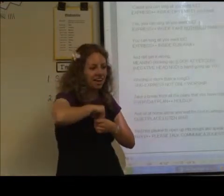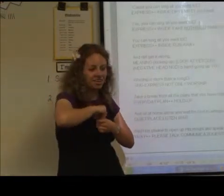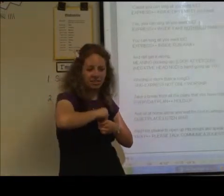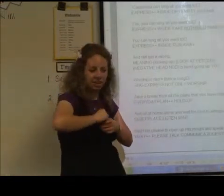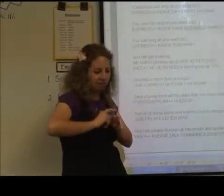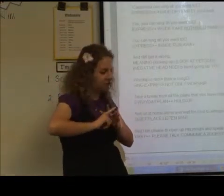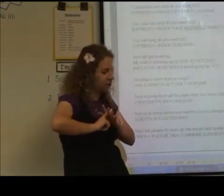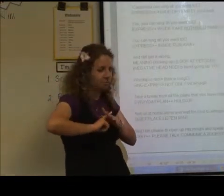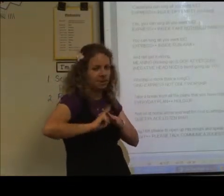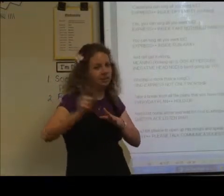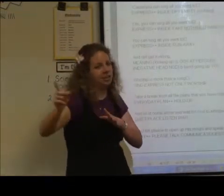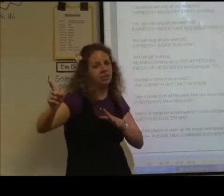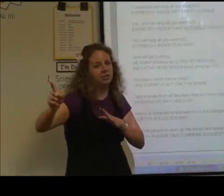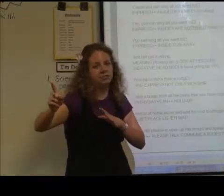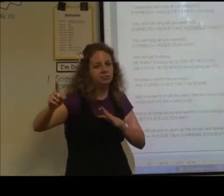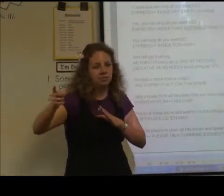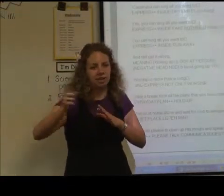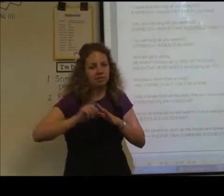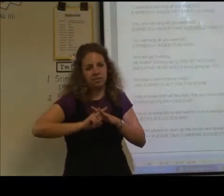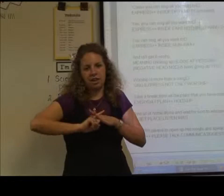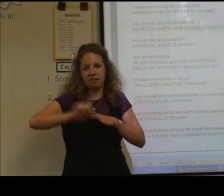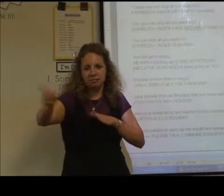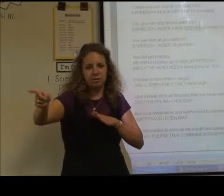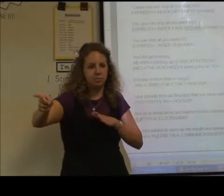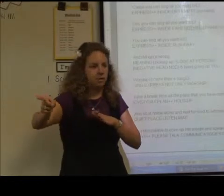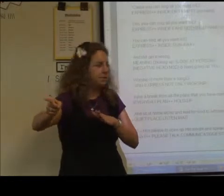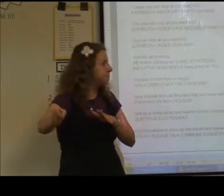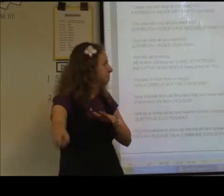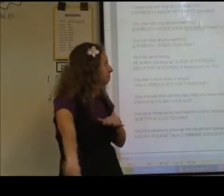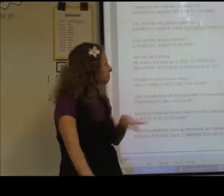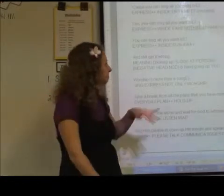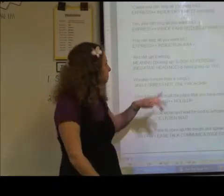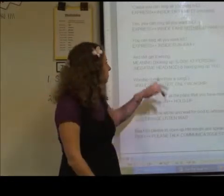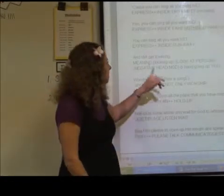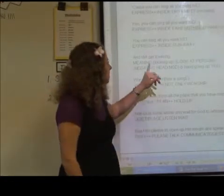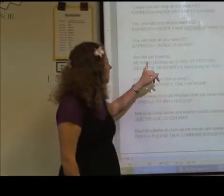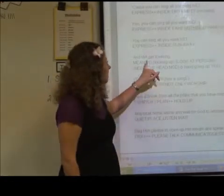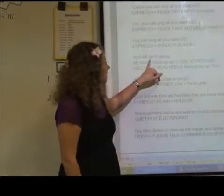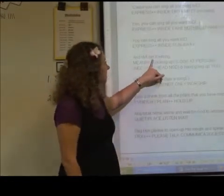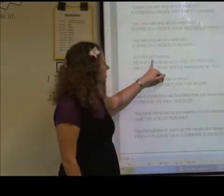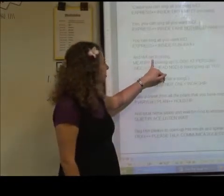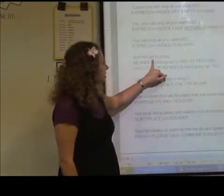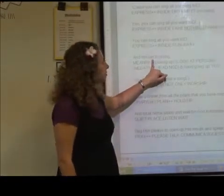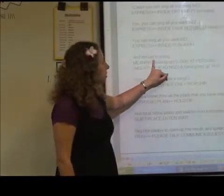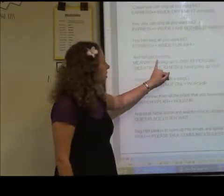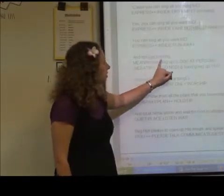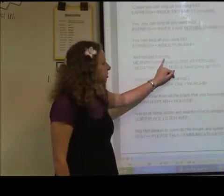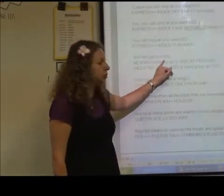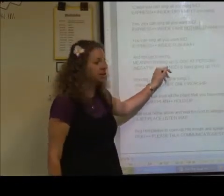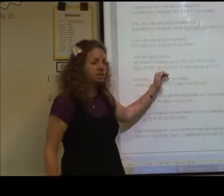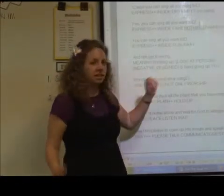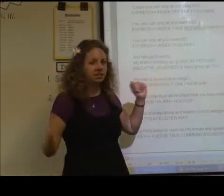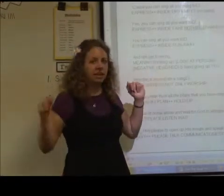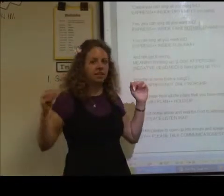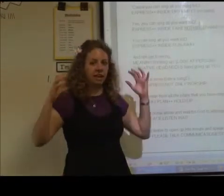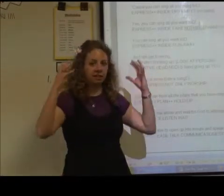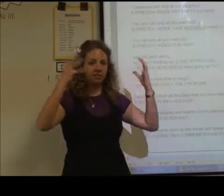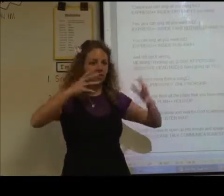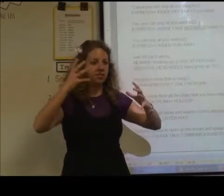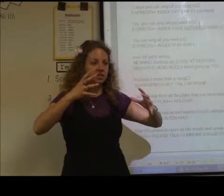Inside, like you're far away, like you're not even there. You ran away. And still get it wrong. So it's saying that like out of all the things that